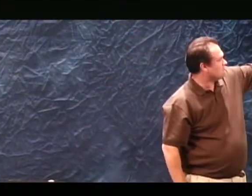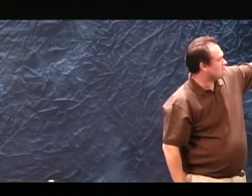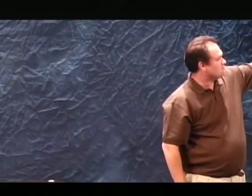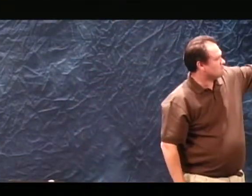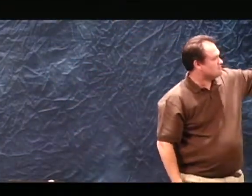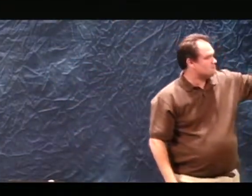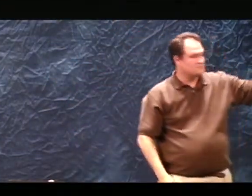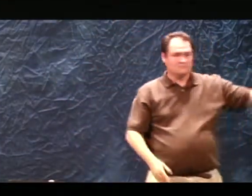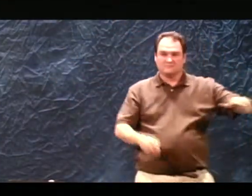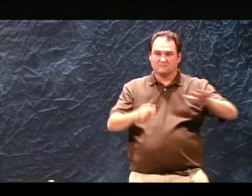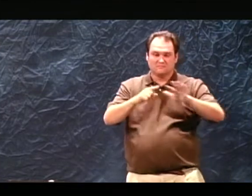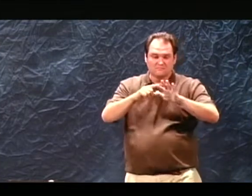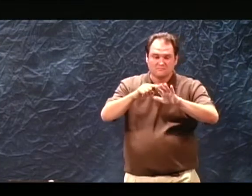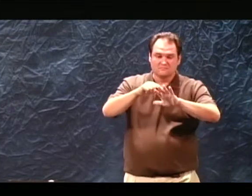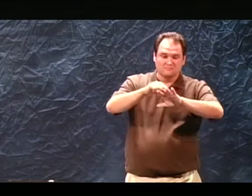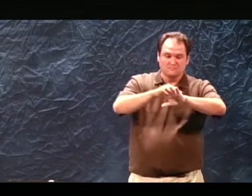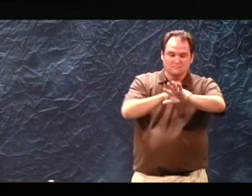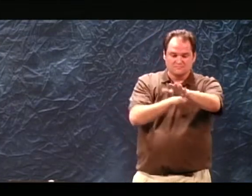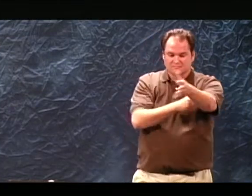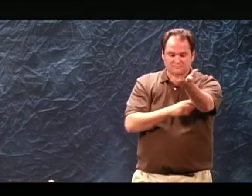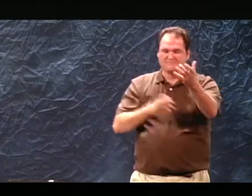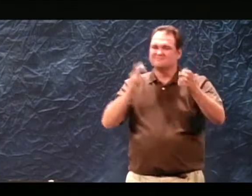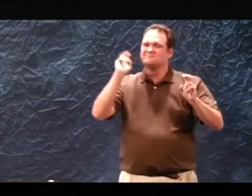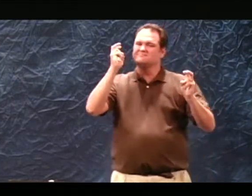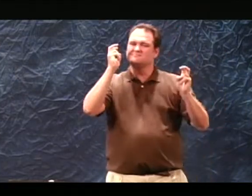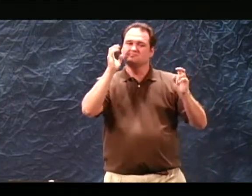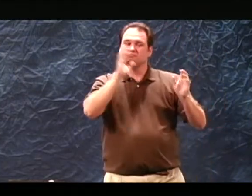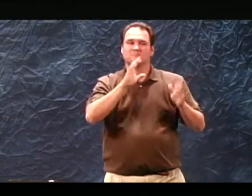as it is god arranged the members in the body